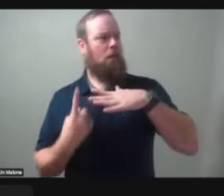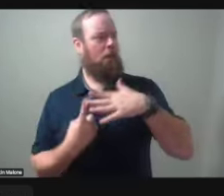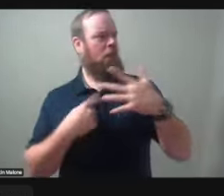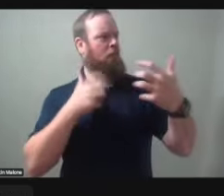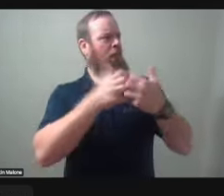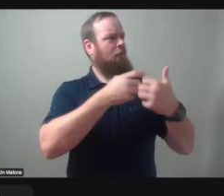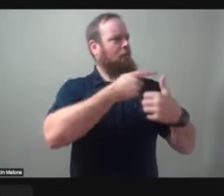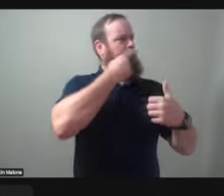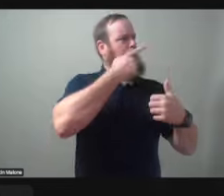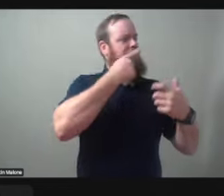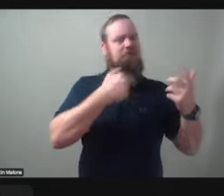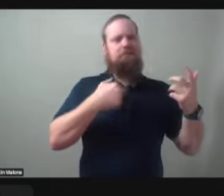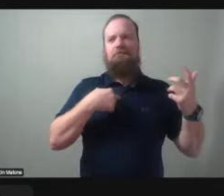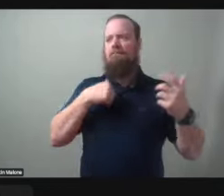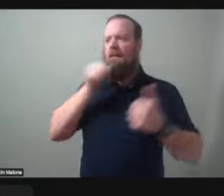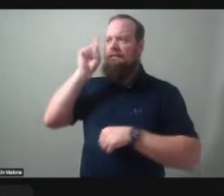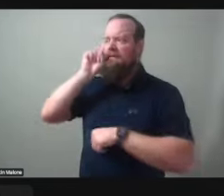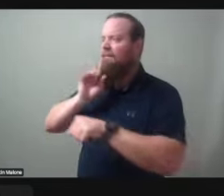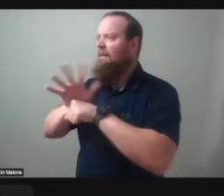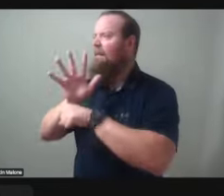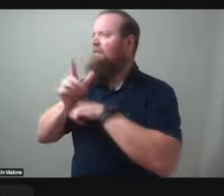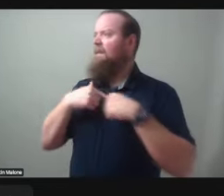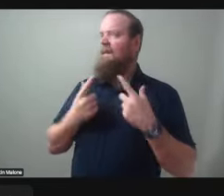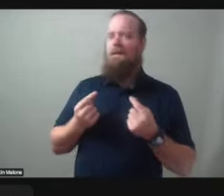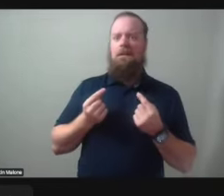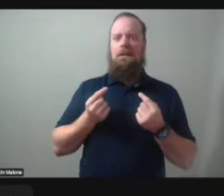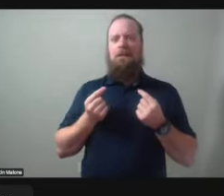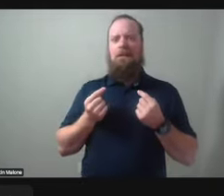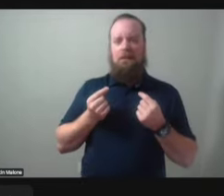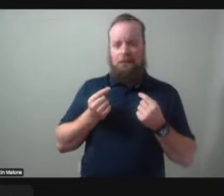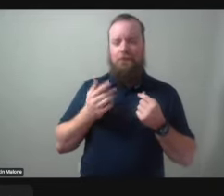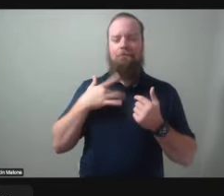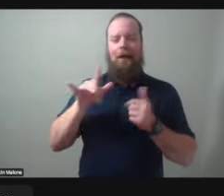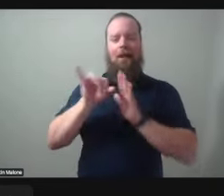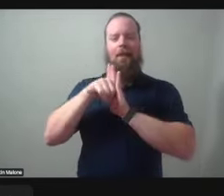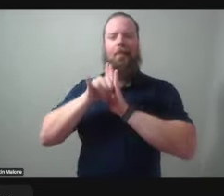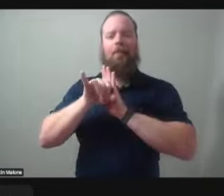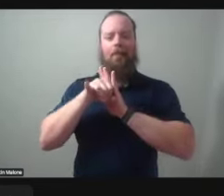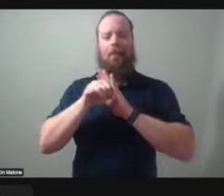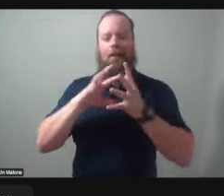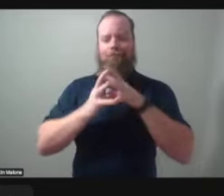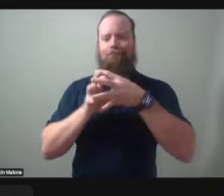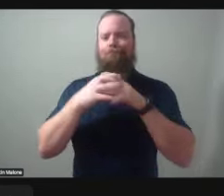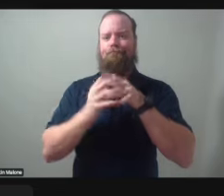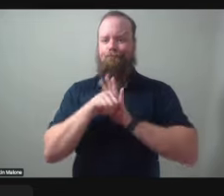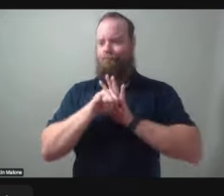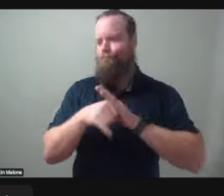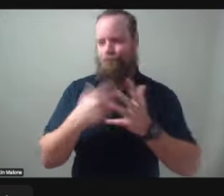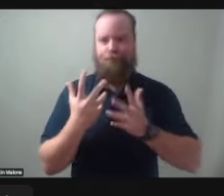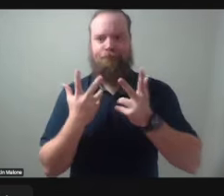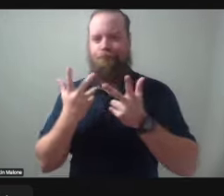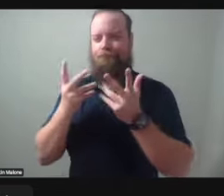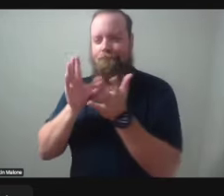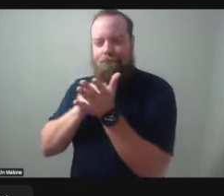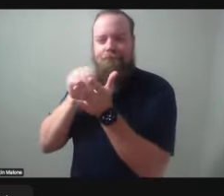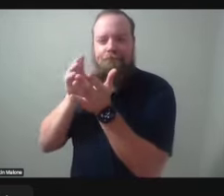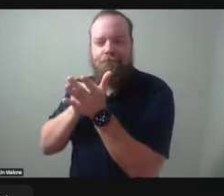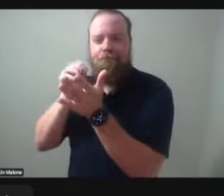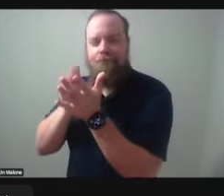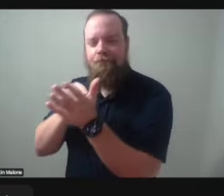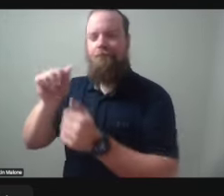Individuals who are latent deaf grow up not knowing about deaf community, and when they lose their hearing